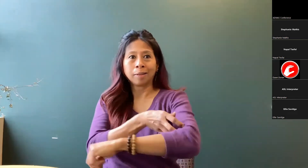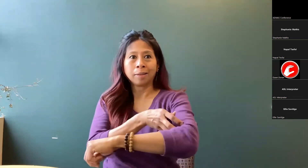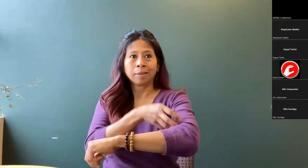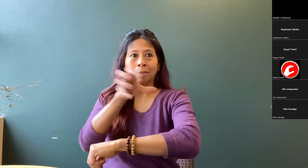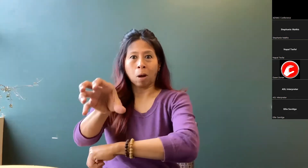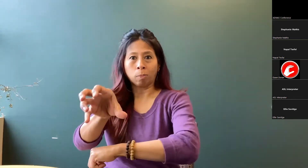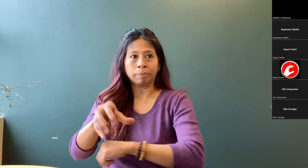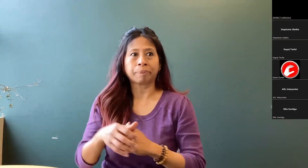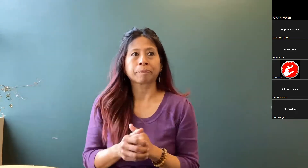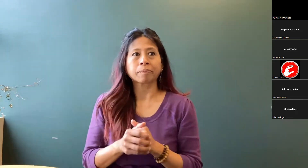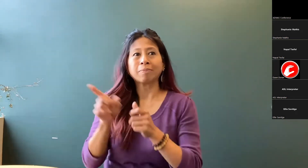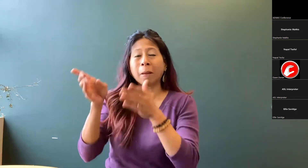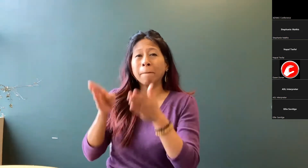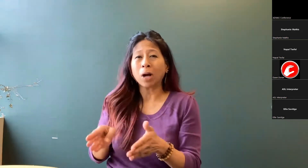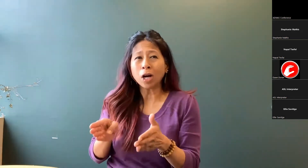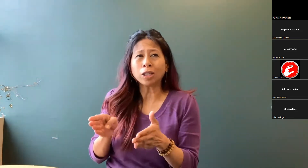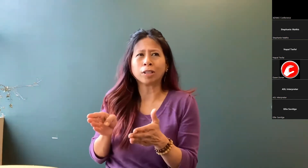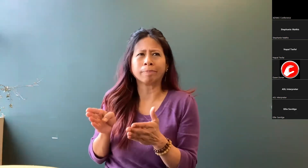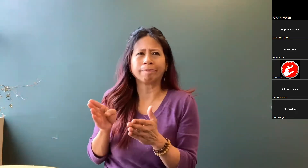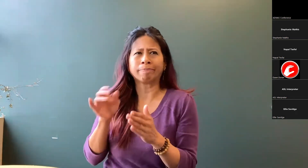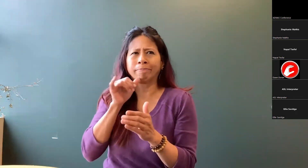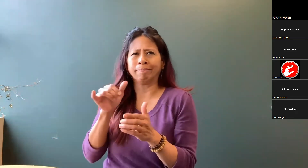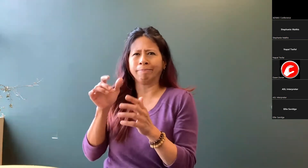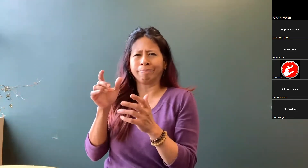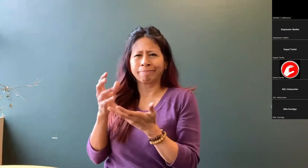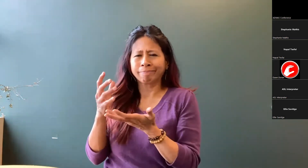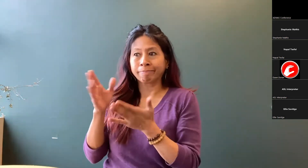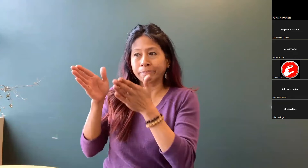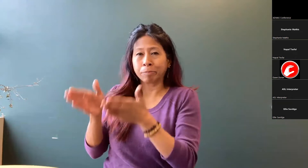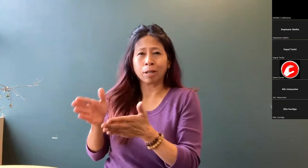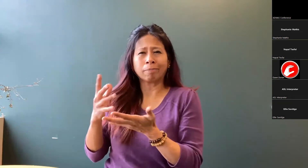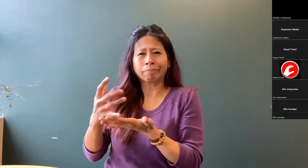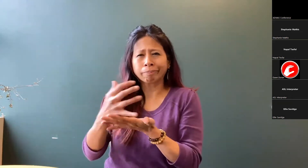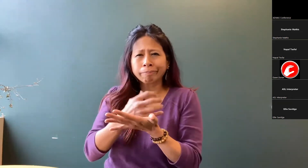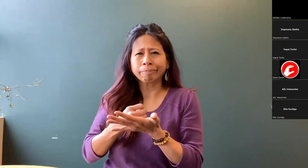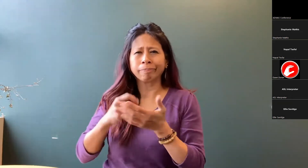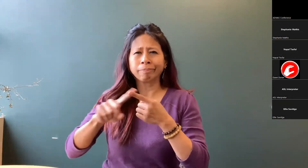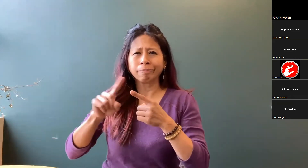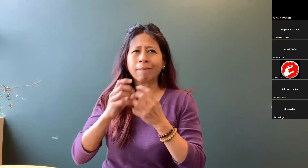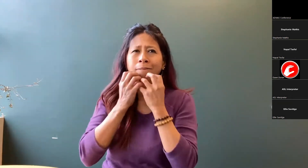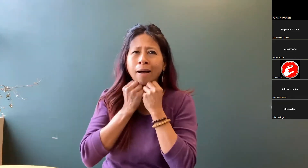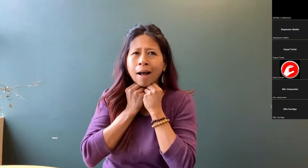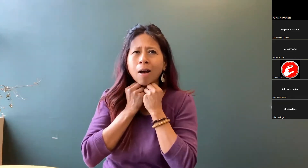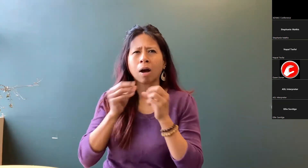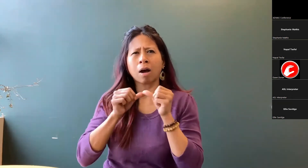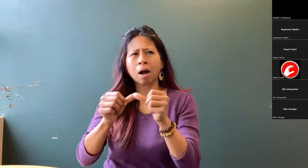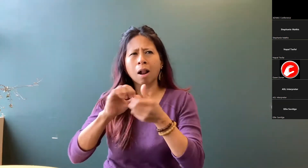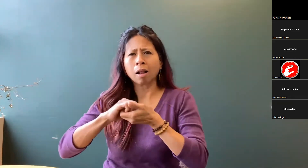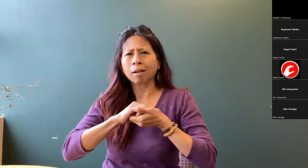about intersectionality, equality, inclusion, representation, and empowerment. This person is the embodiment